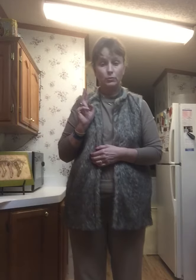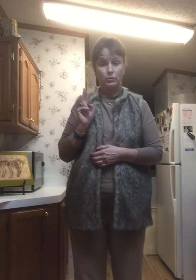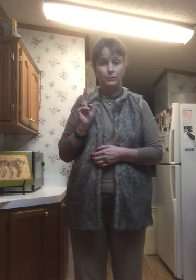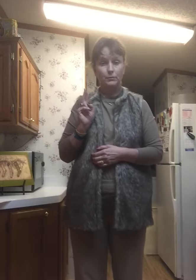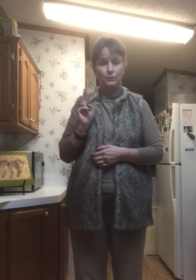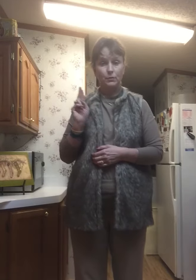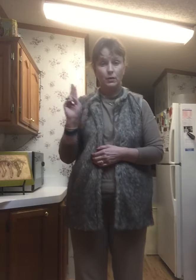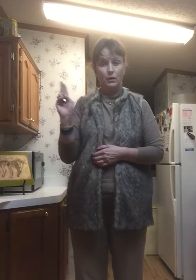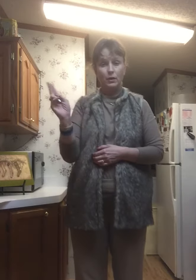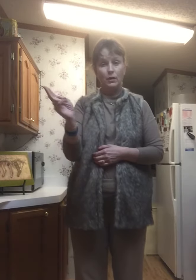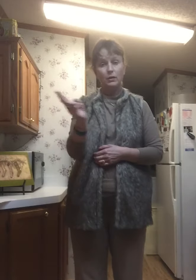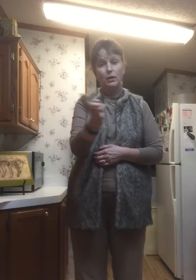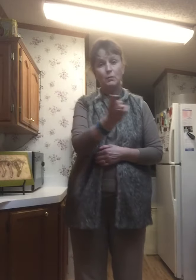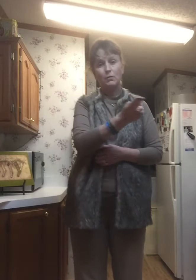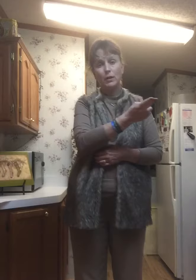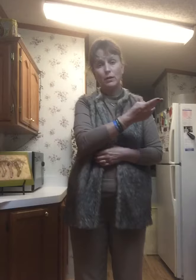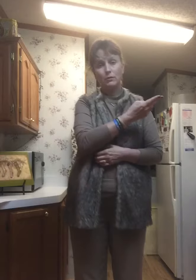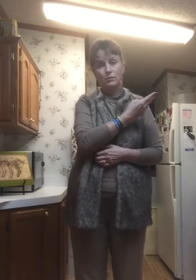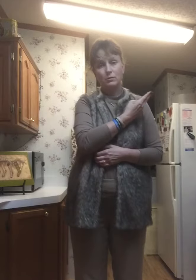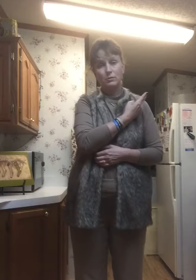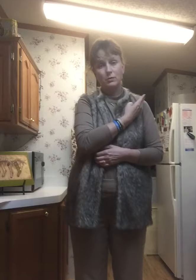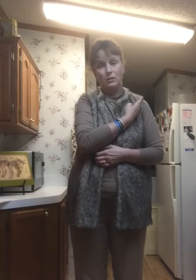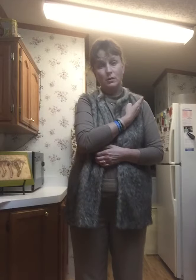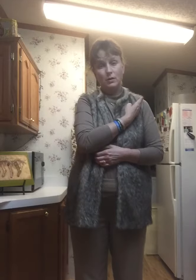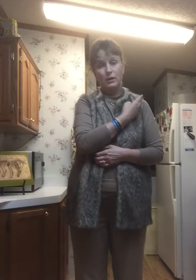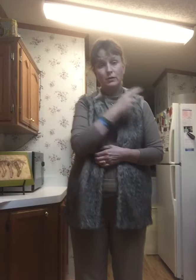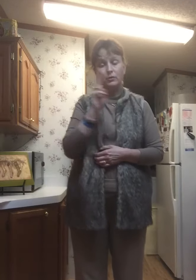shoulder and come around, and your